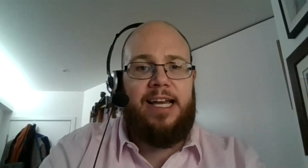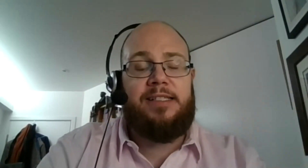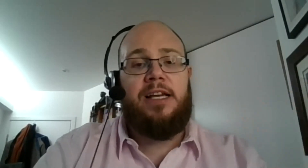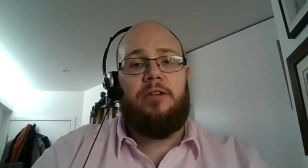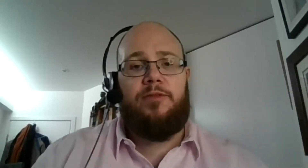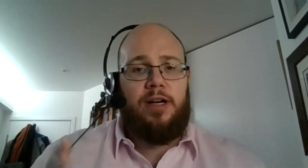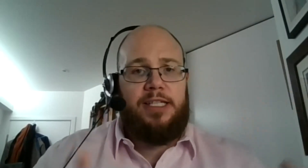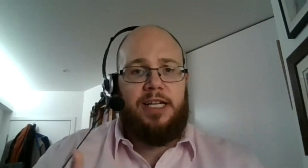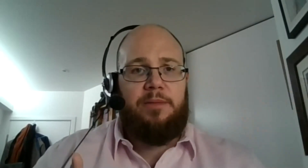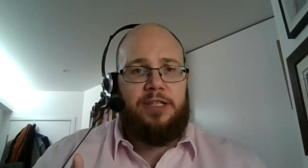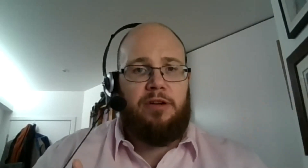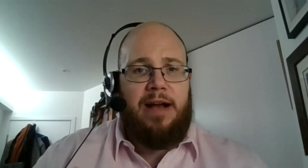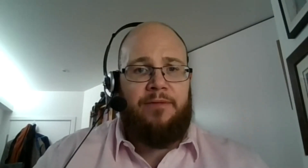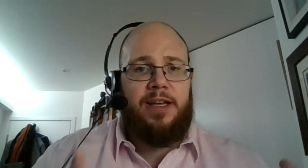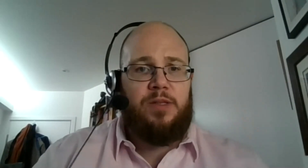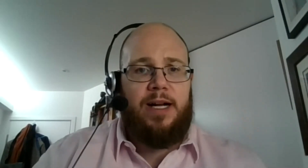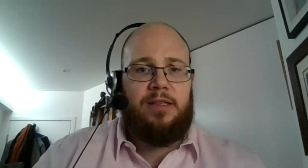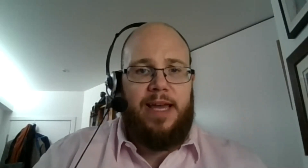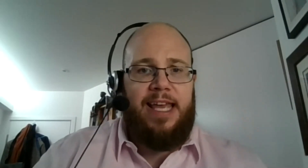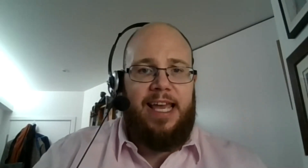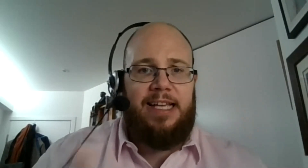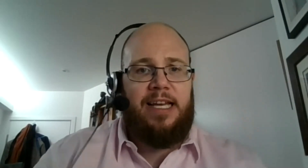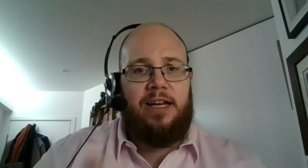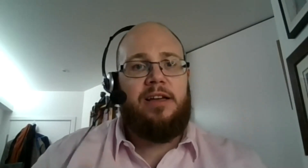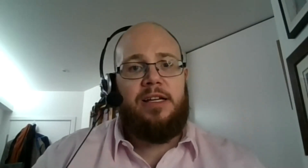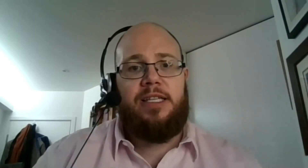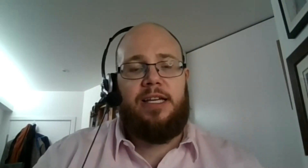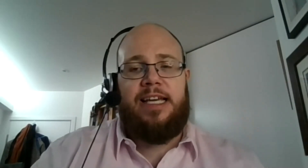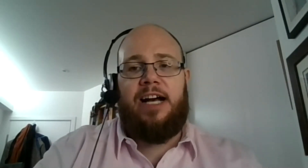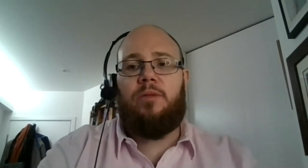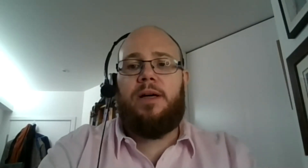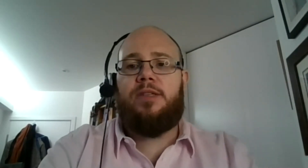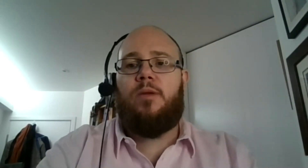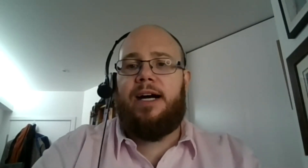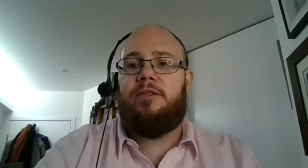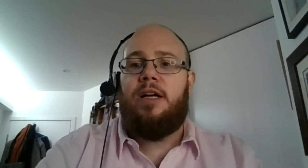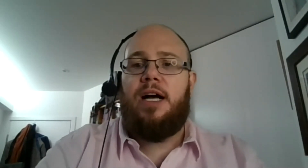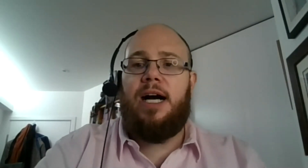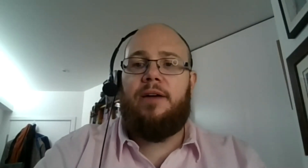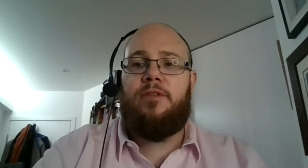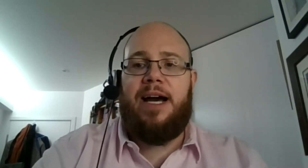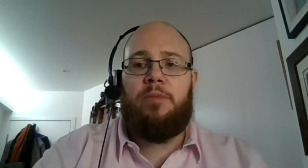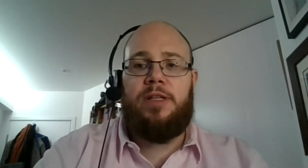tiers. We've tried to turn them into a graphic as well to make it easier to help as well from that point of